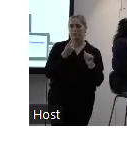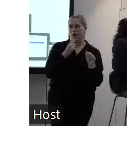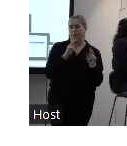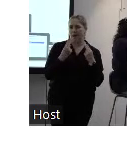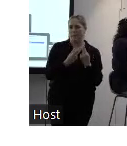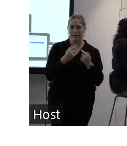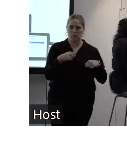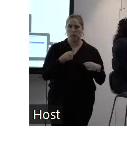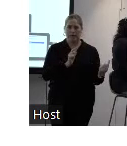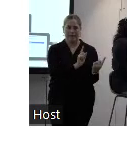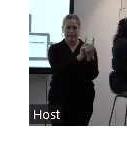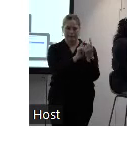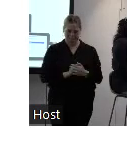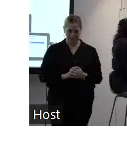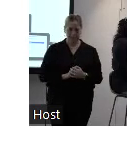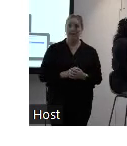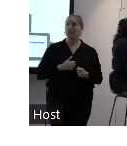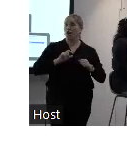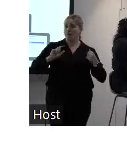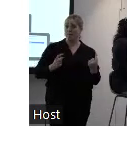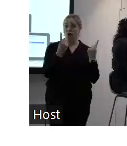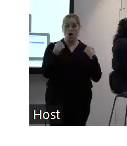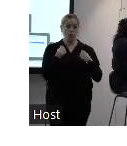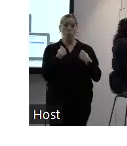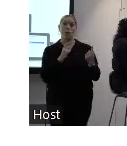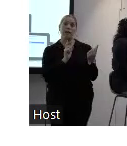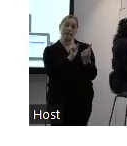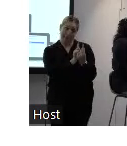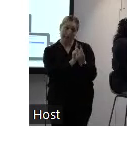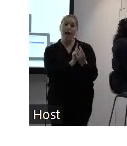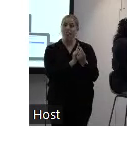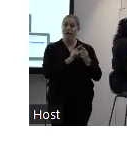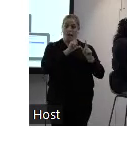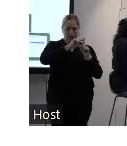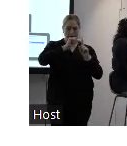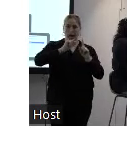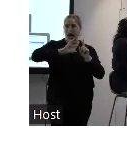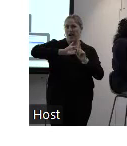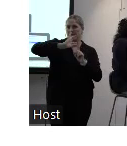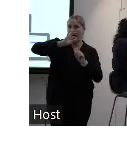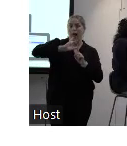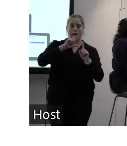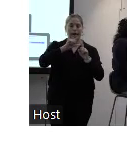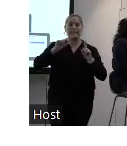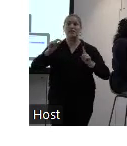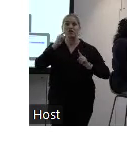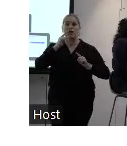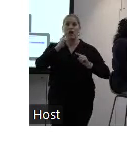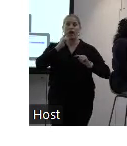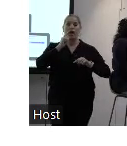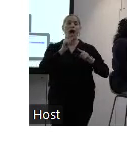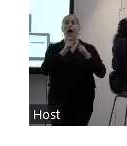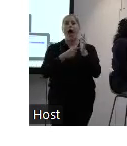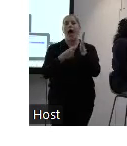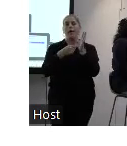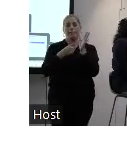did was develop a digital platform. So essentially families could complete assessments online at